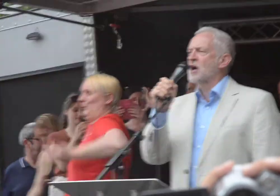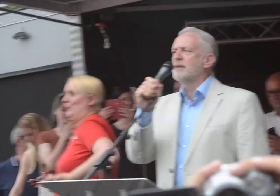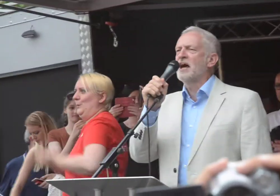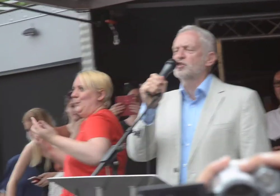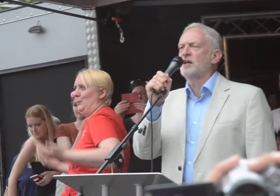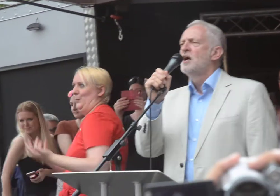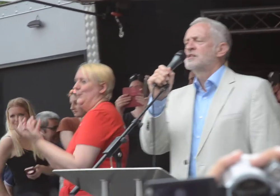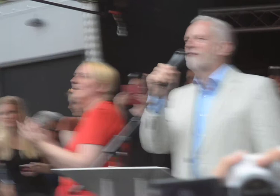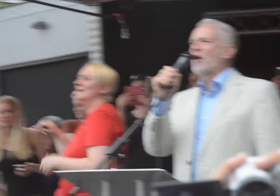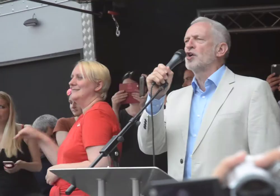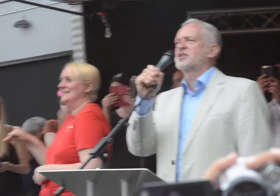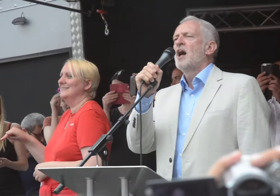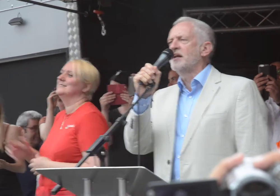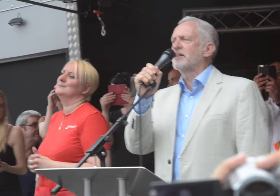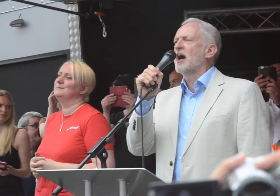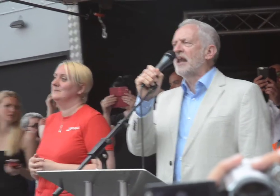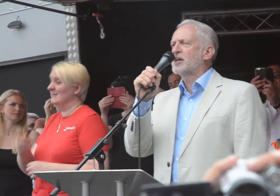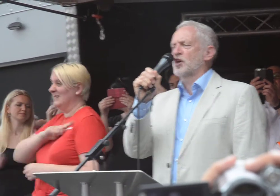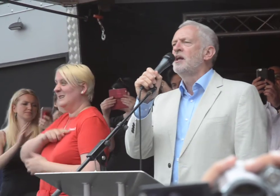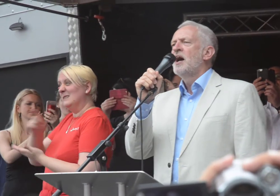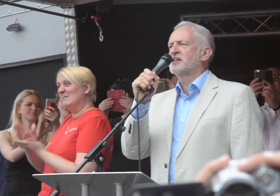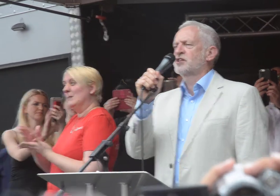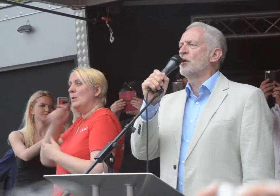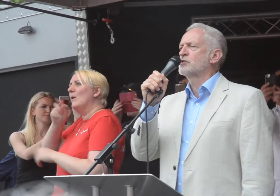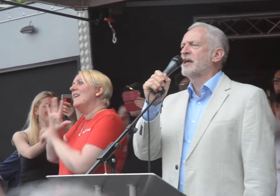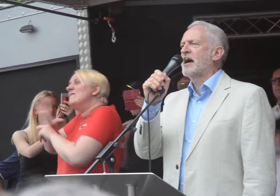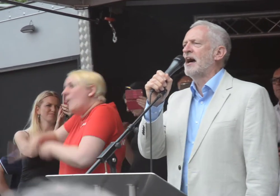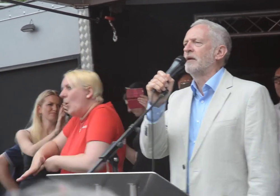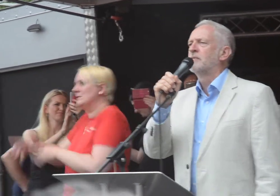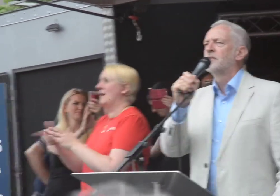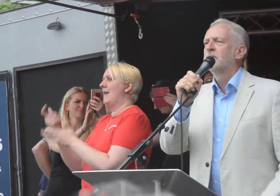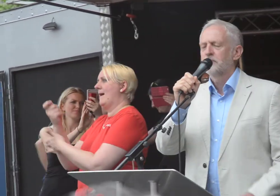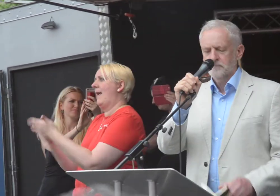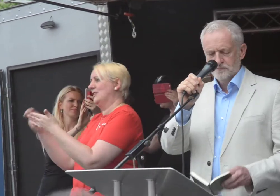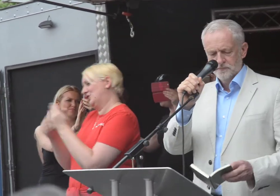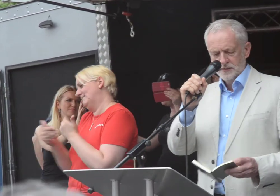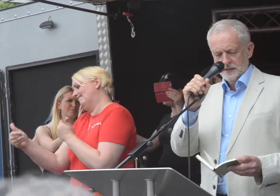our determination to force another election as soon as we can.